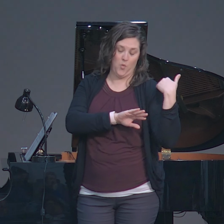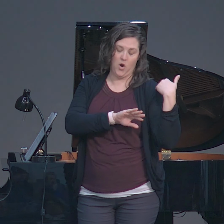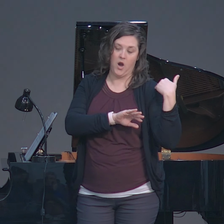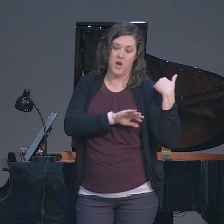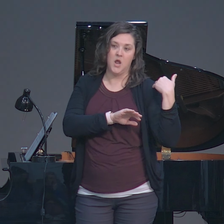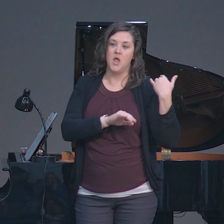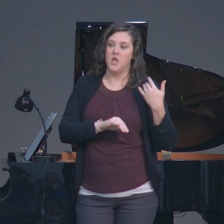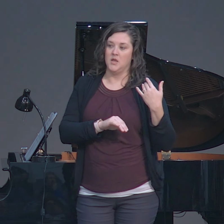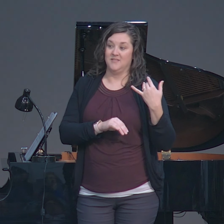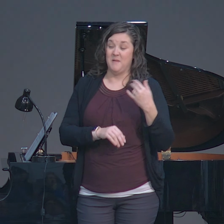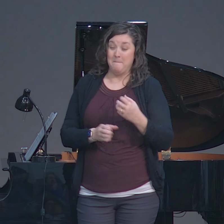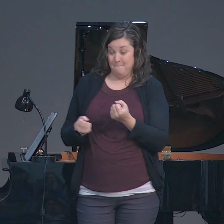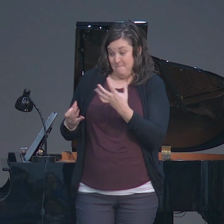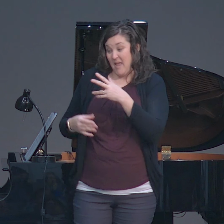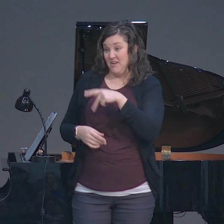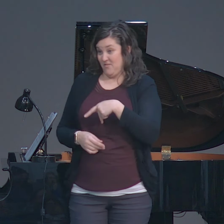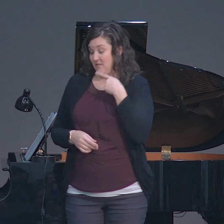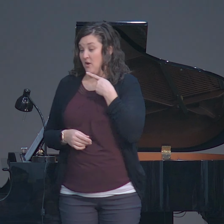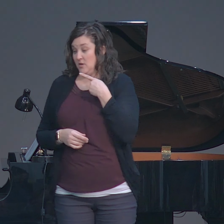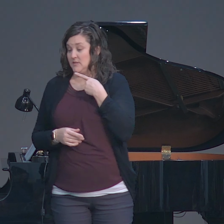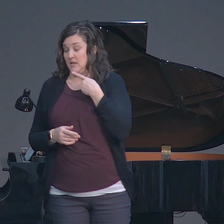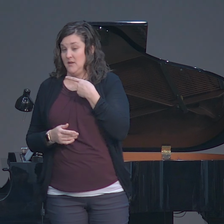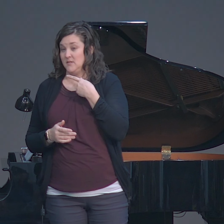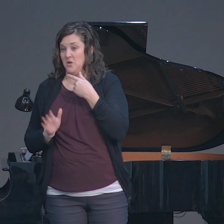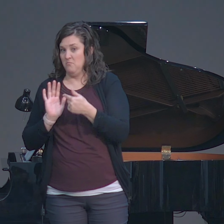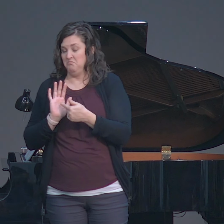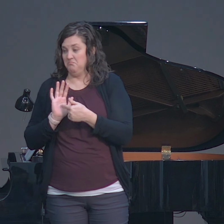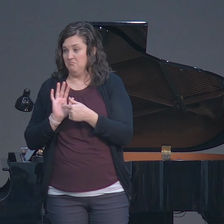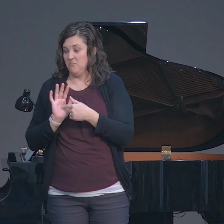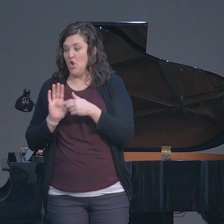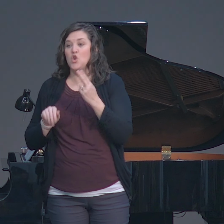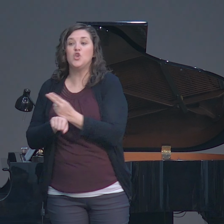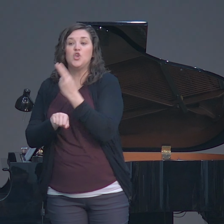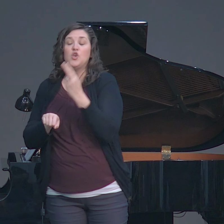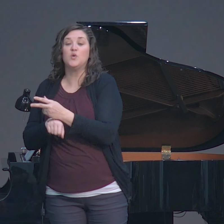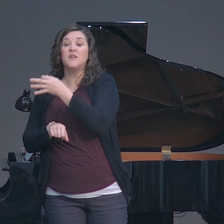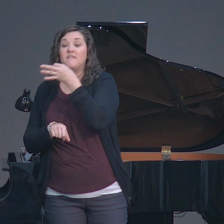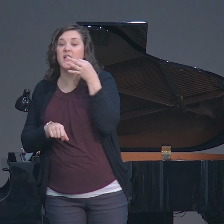them treated fasting as an opportunity to demonstrate to the public